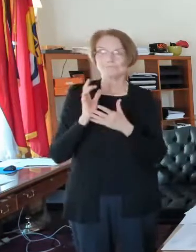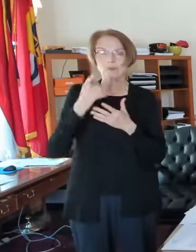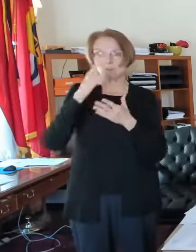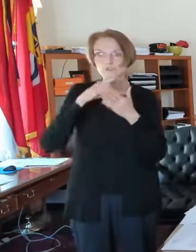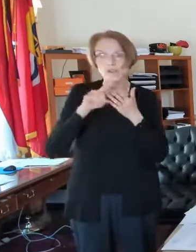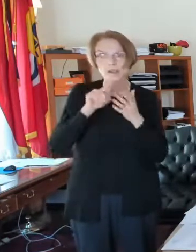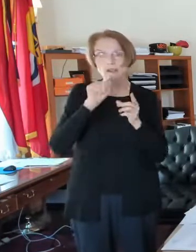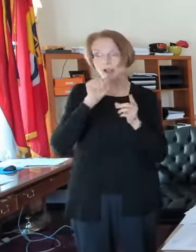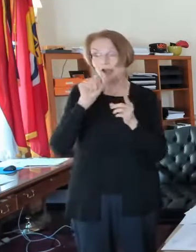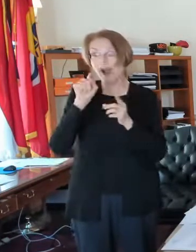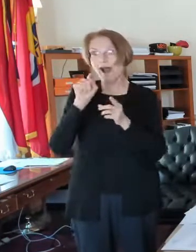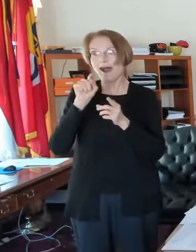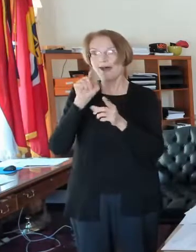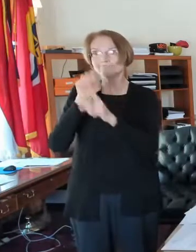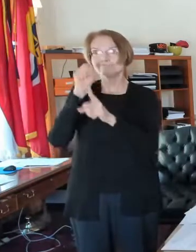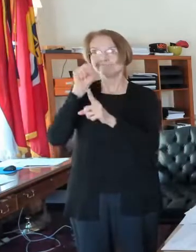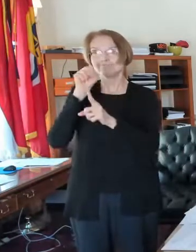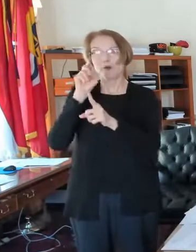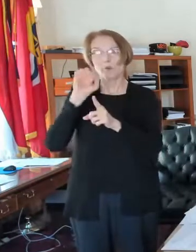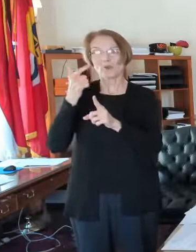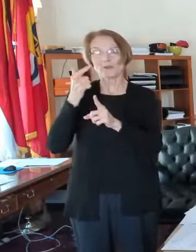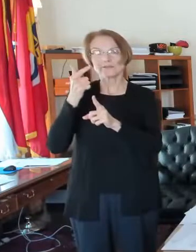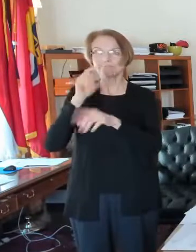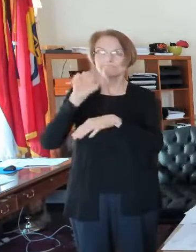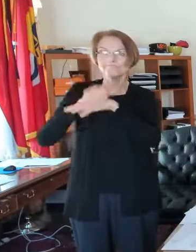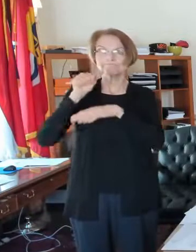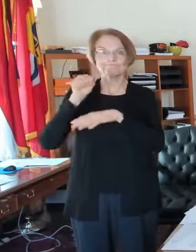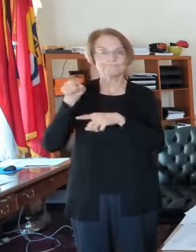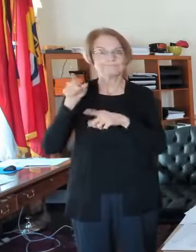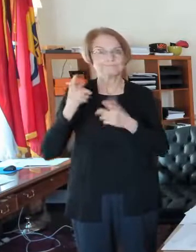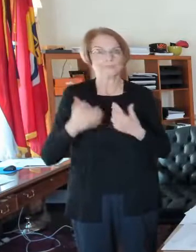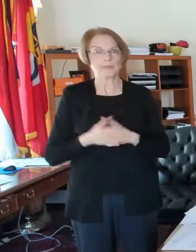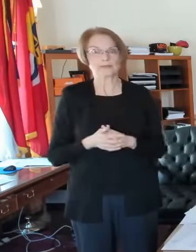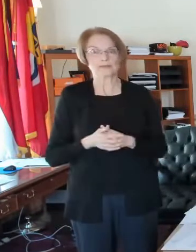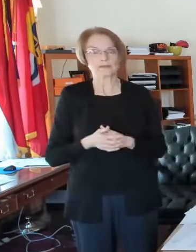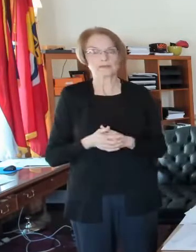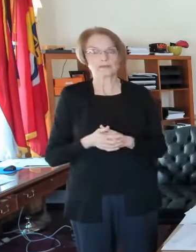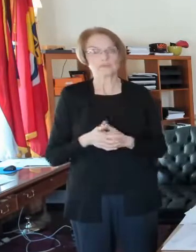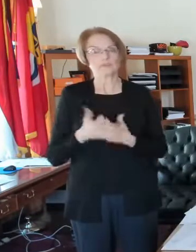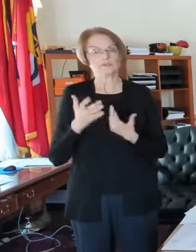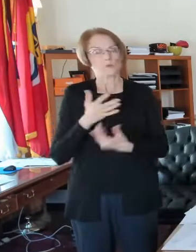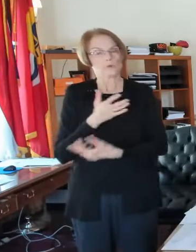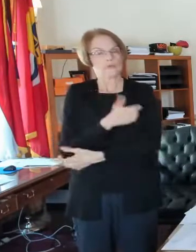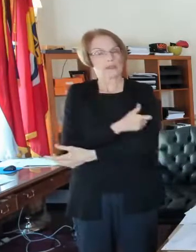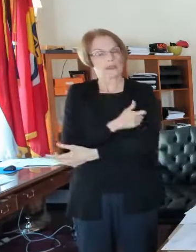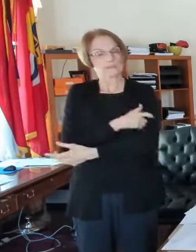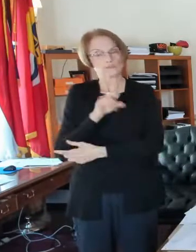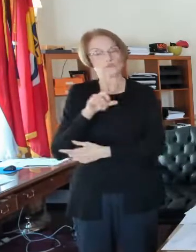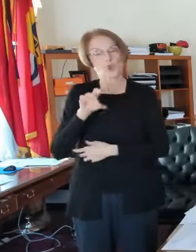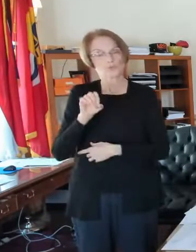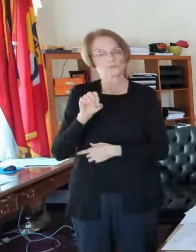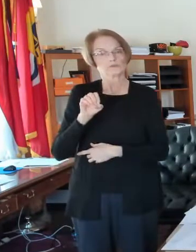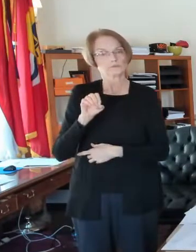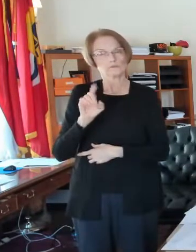the sites and we checked the Walgreens site. So what these doses are doses that the